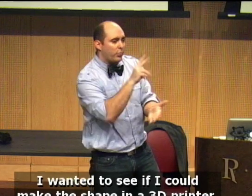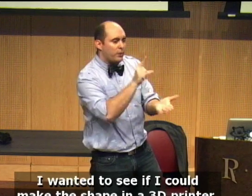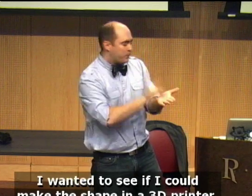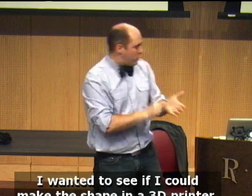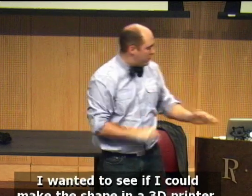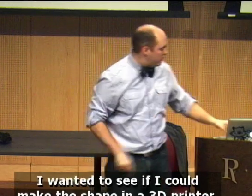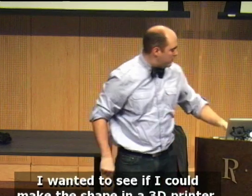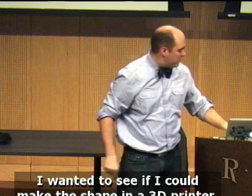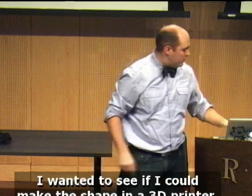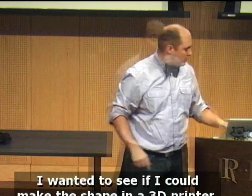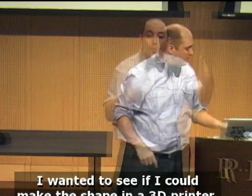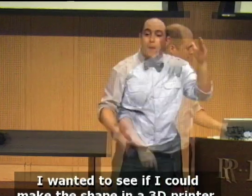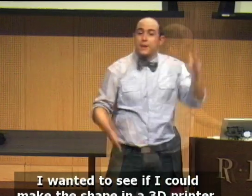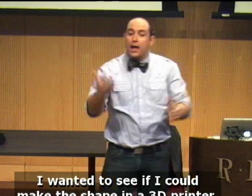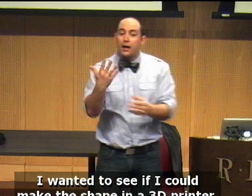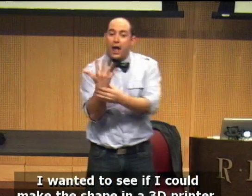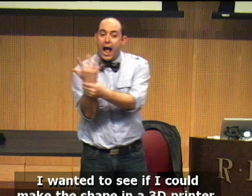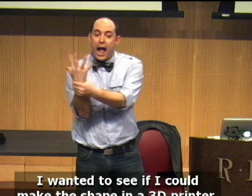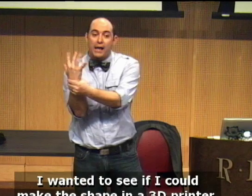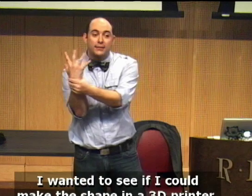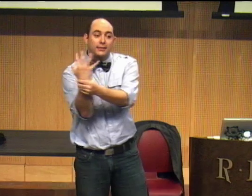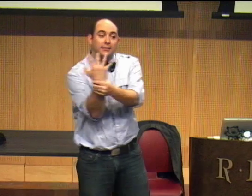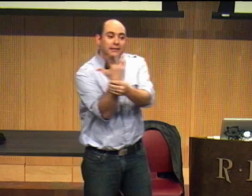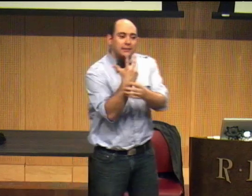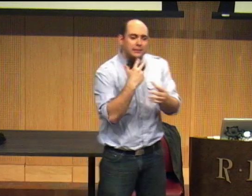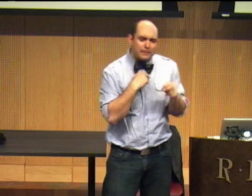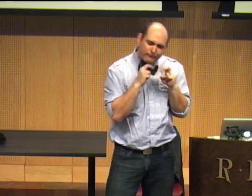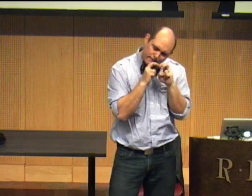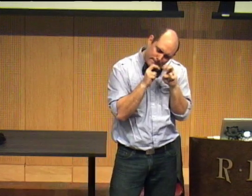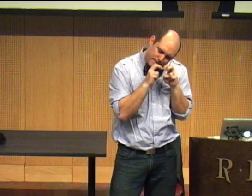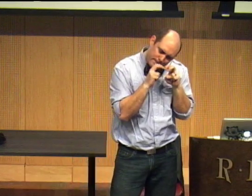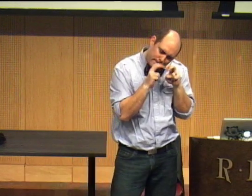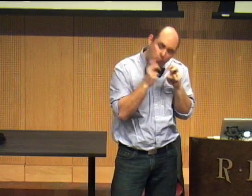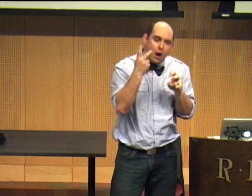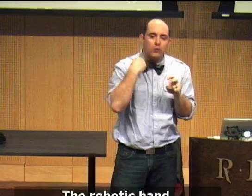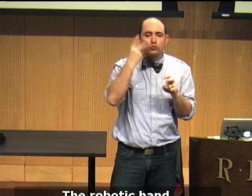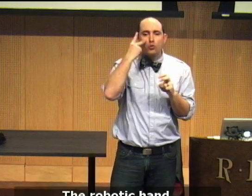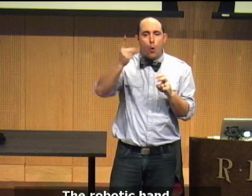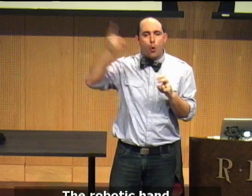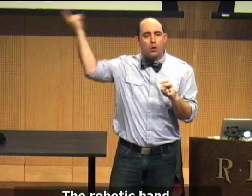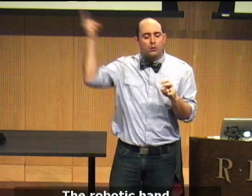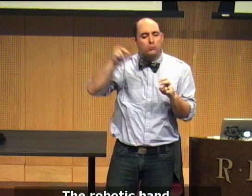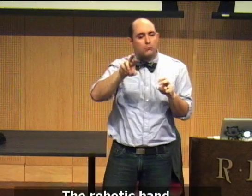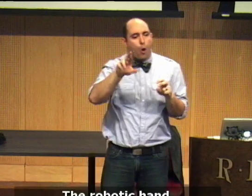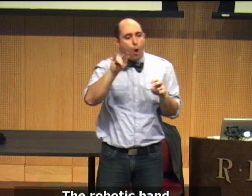the shape in a 3D printer. The robotic hand.